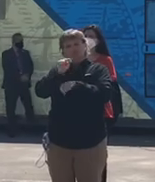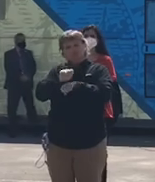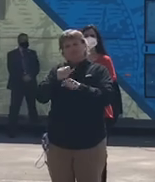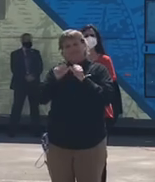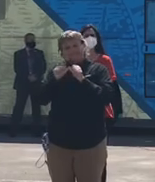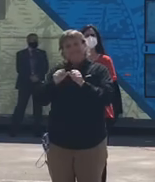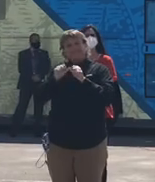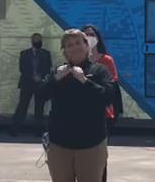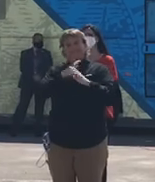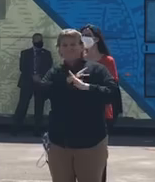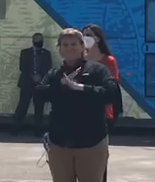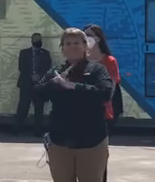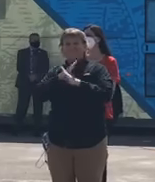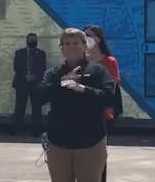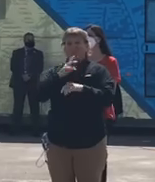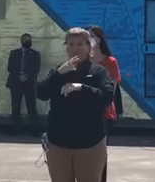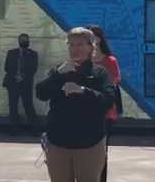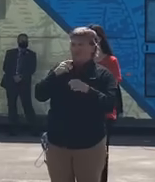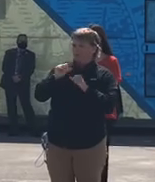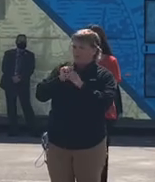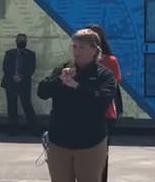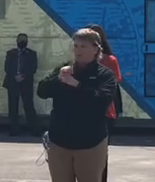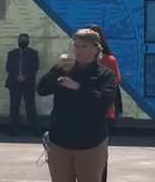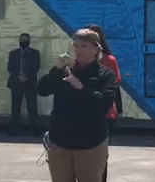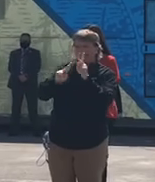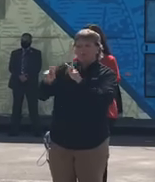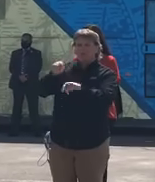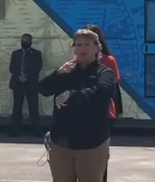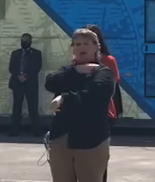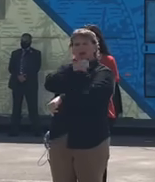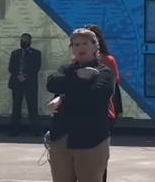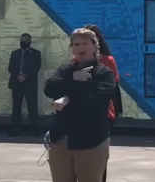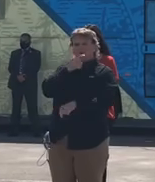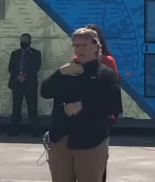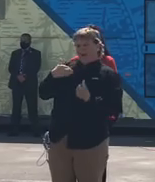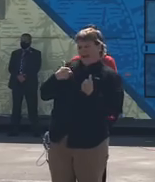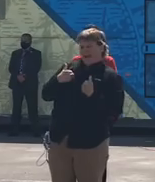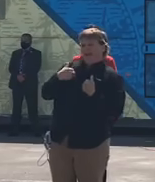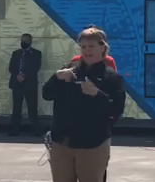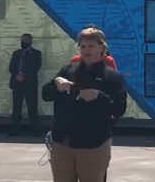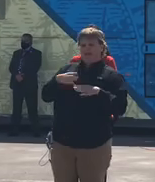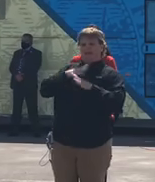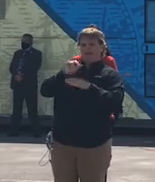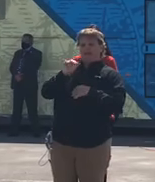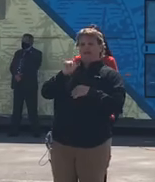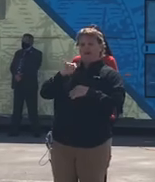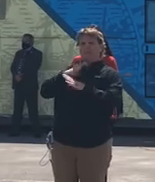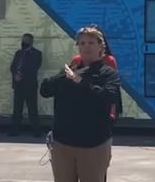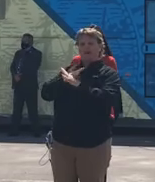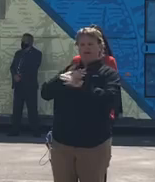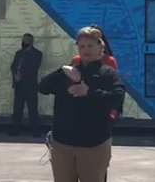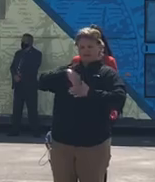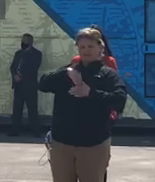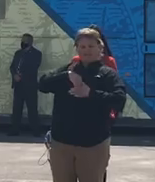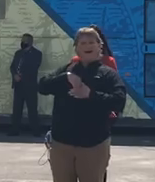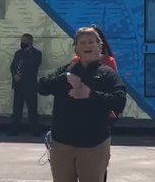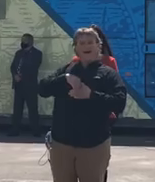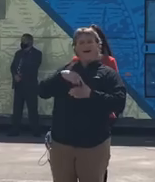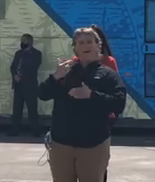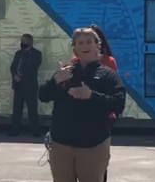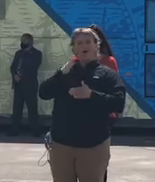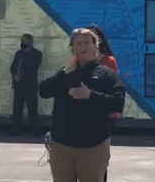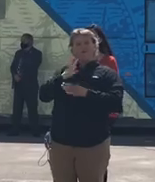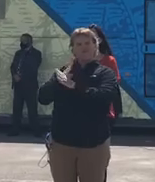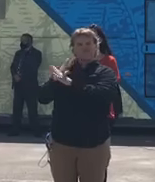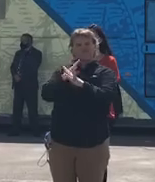antibodies and who doesn't. We're going to add locations in Orange County at the Orange County Convention Center, supplement the